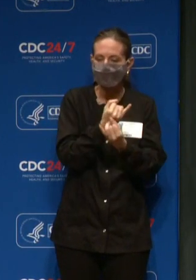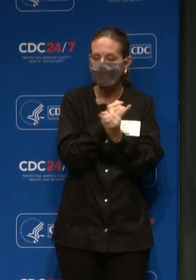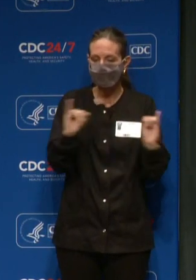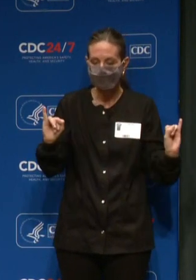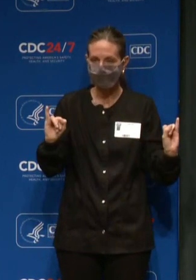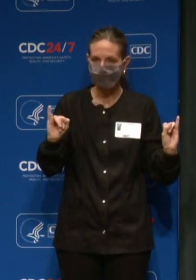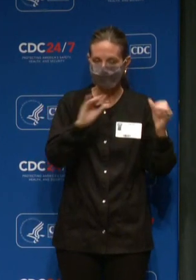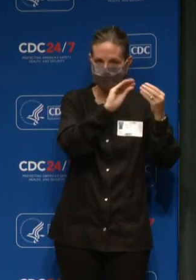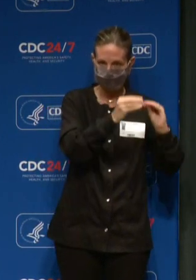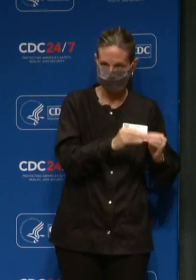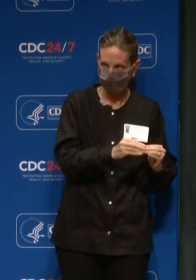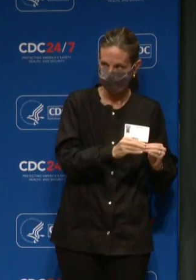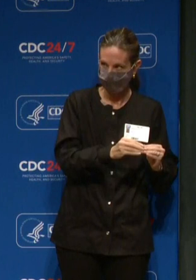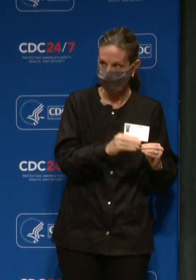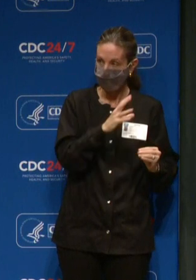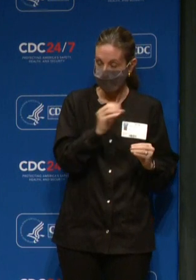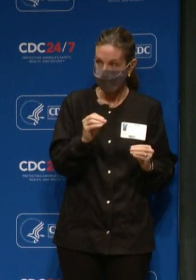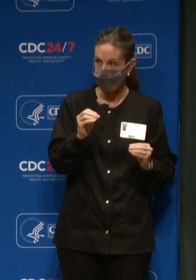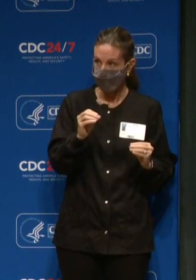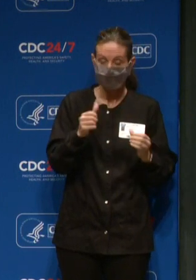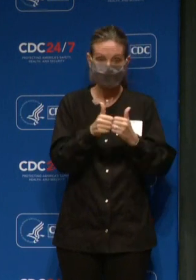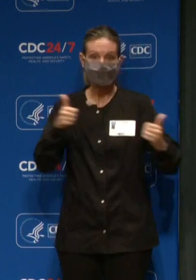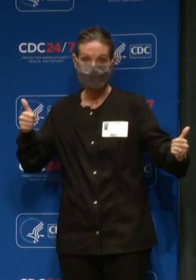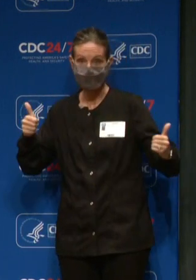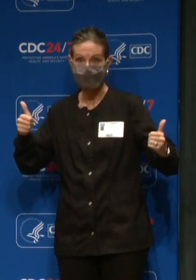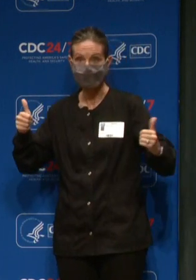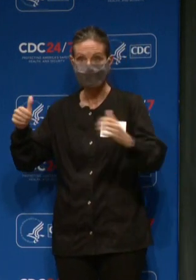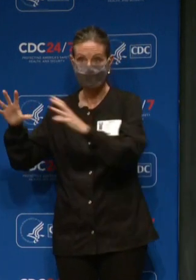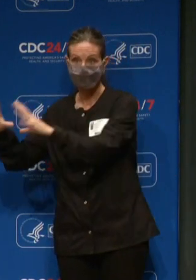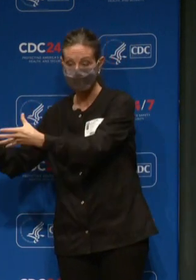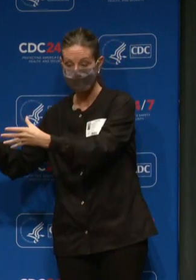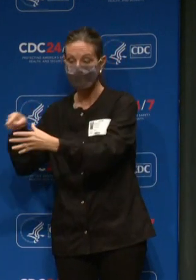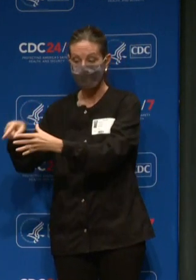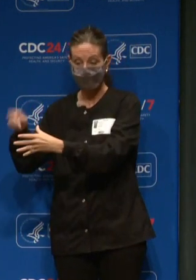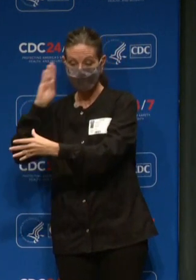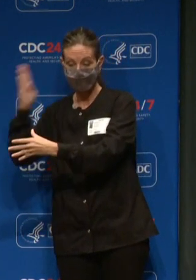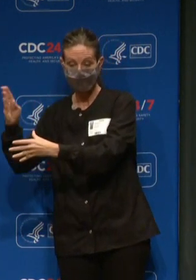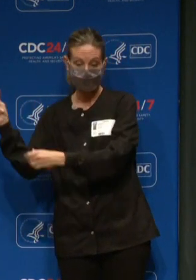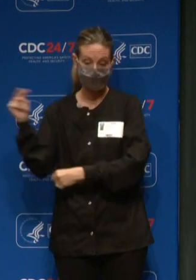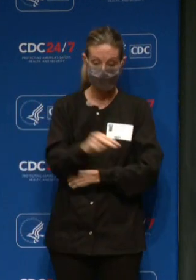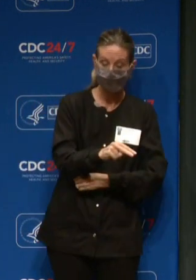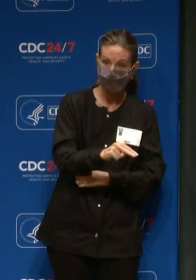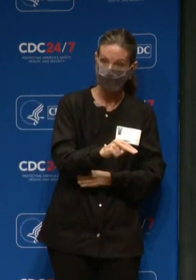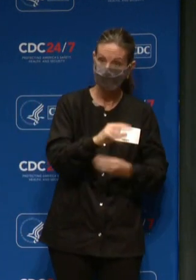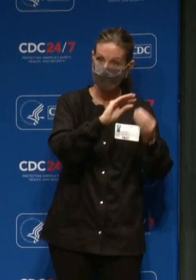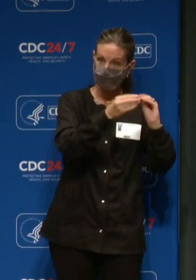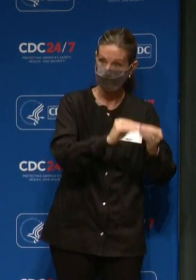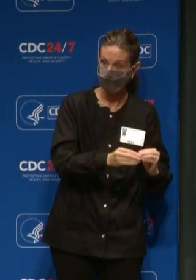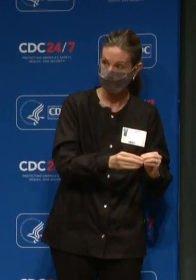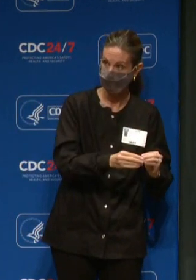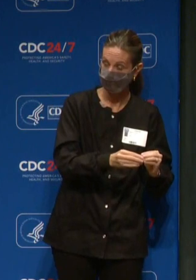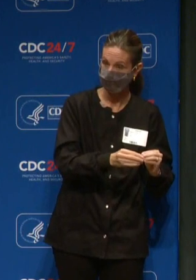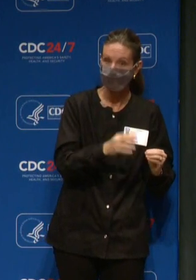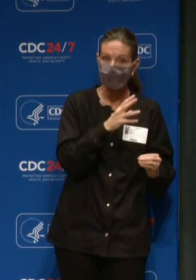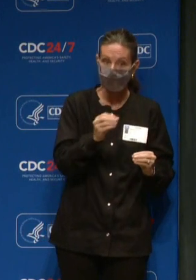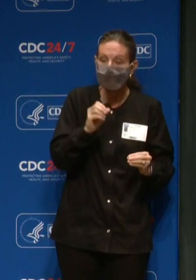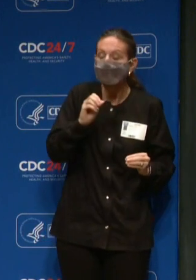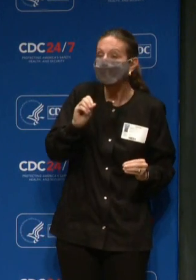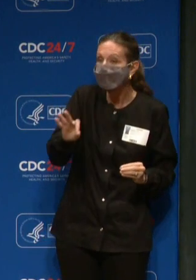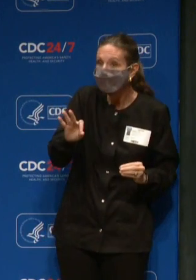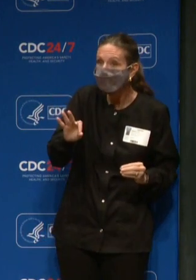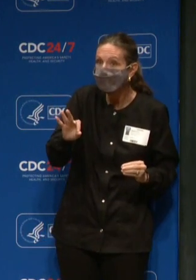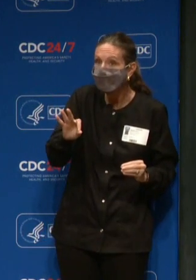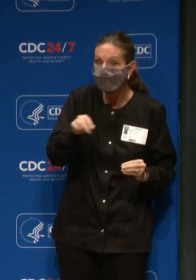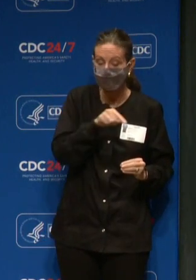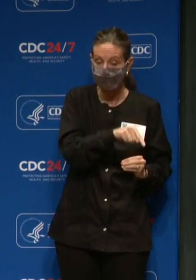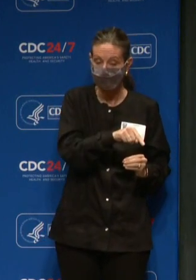board that will look at the data as it comes in, determine if those endpoints have been met. If and only if those endpoints are